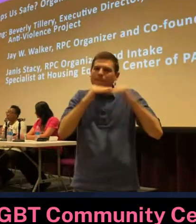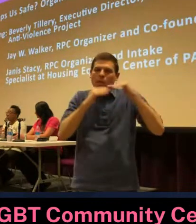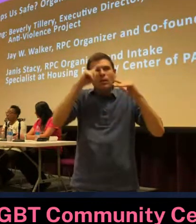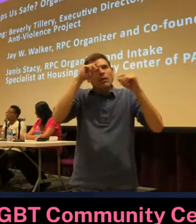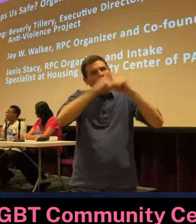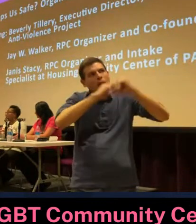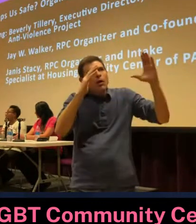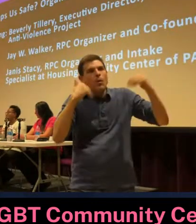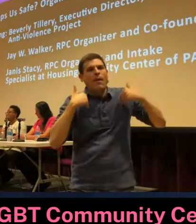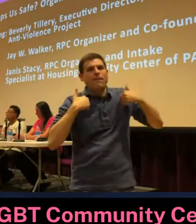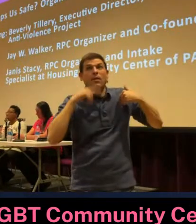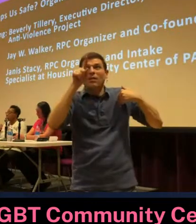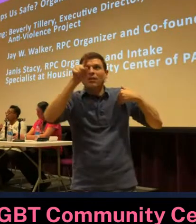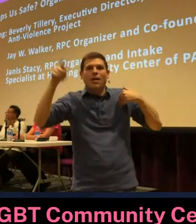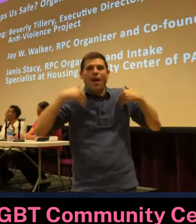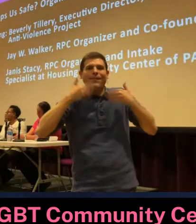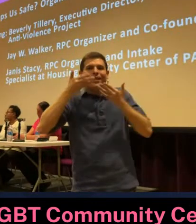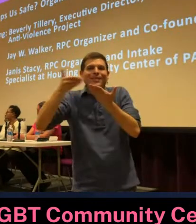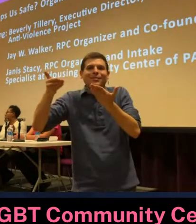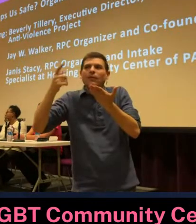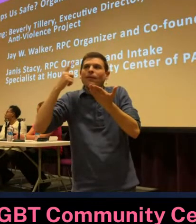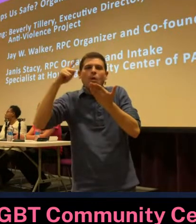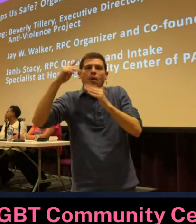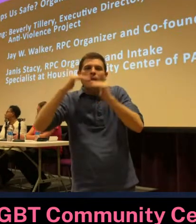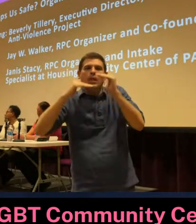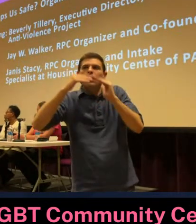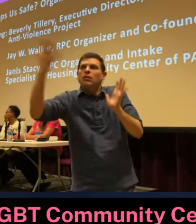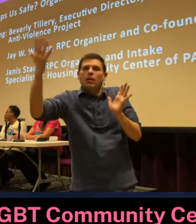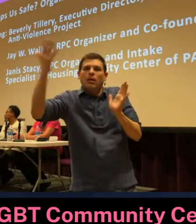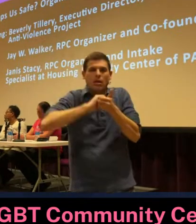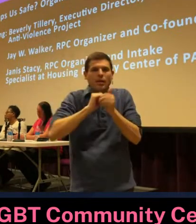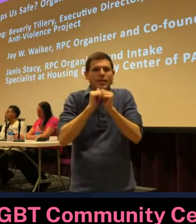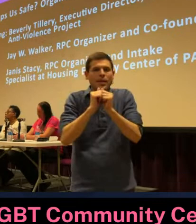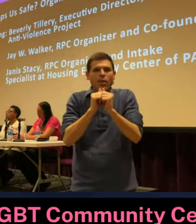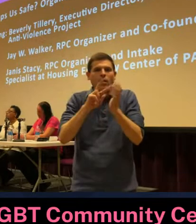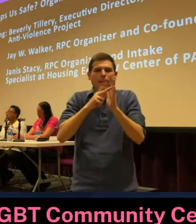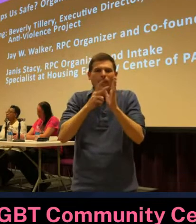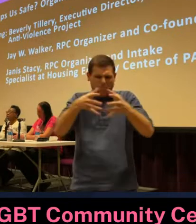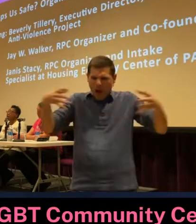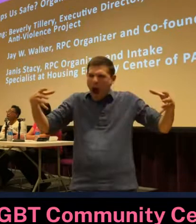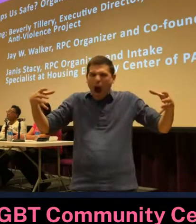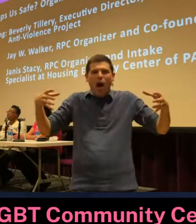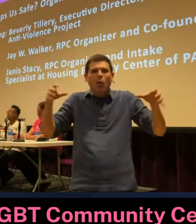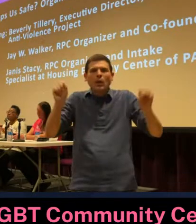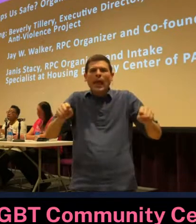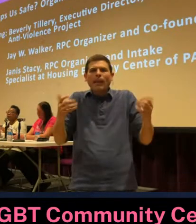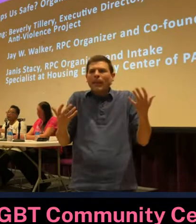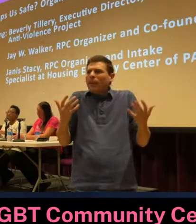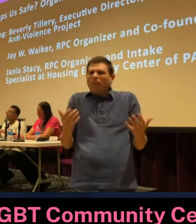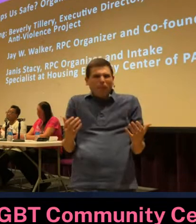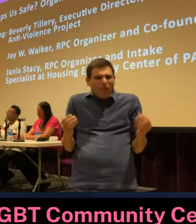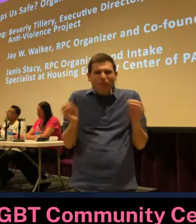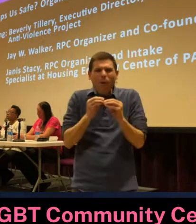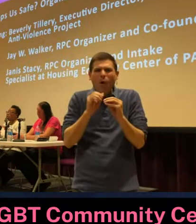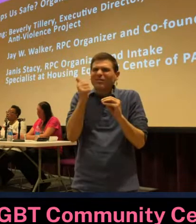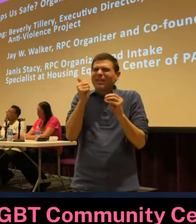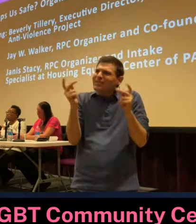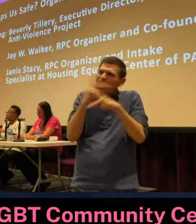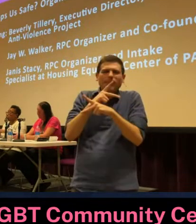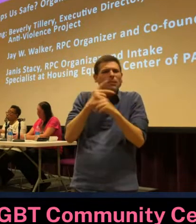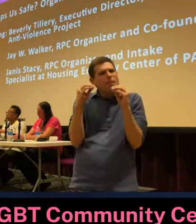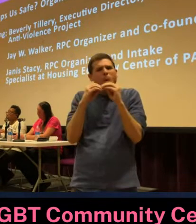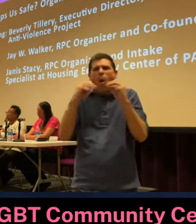have 10 times the number of people in this room who are trained, who are activated, who